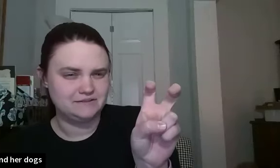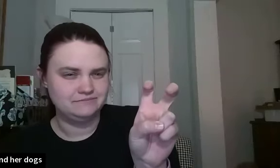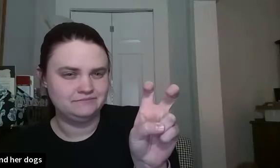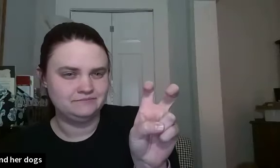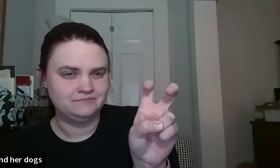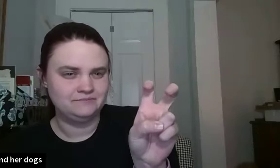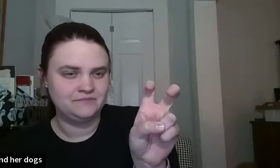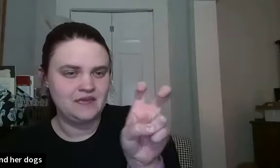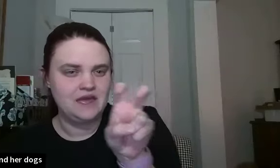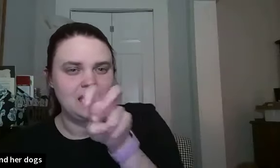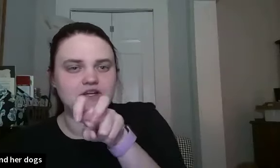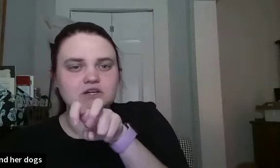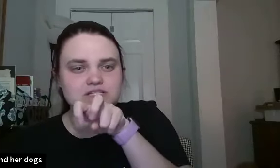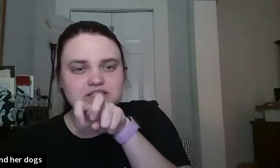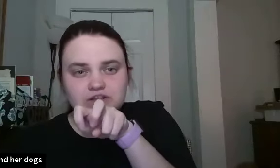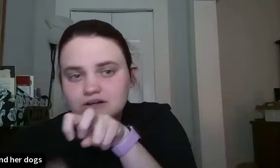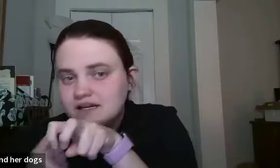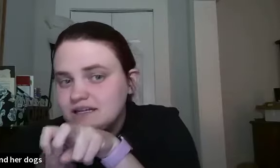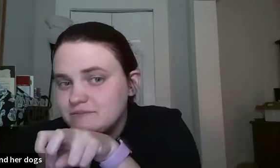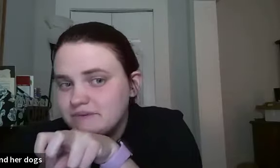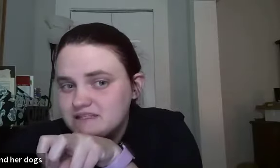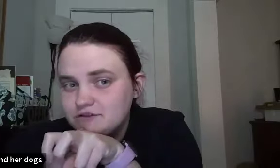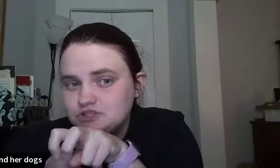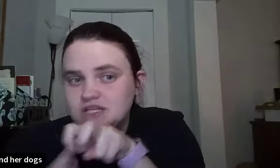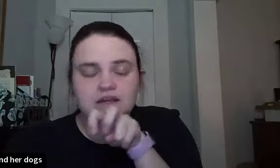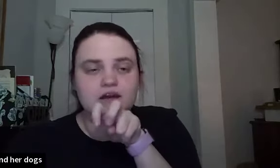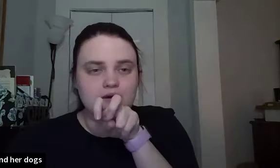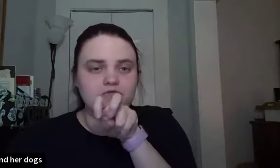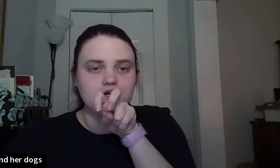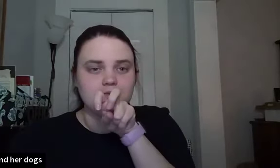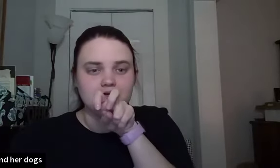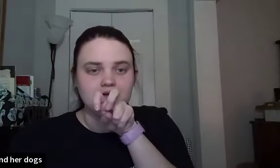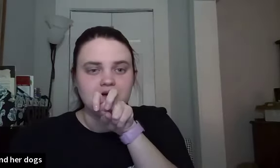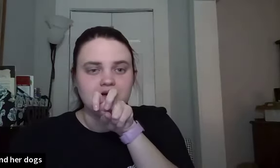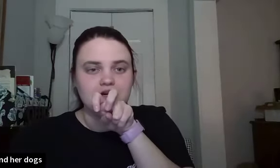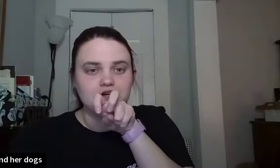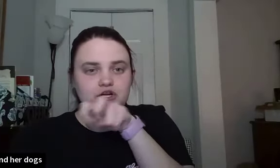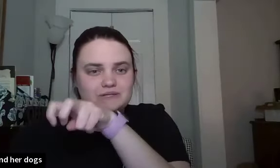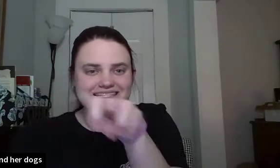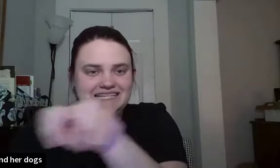them. And you're going to start kind of at the base of your chin, like kind of right in front of your mouth. And you're going to go